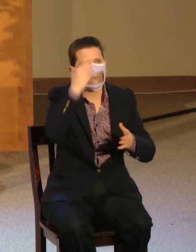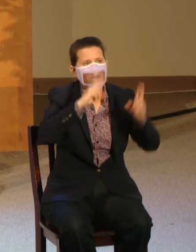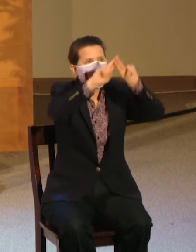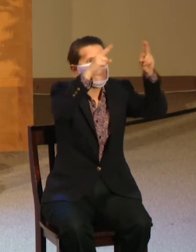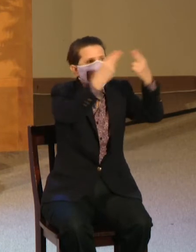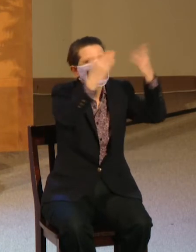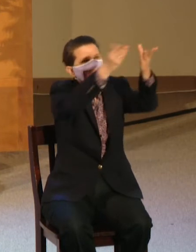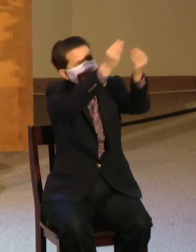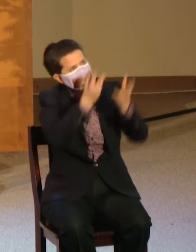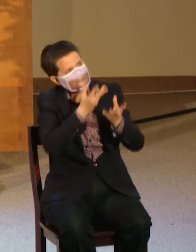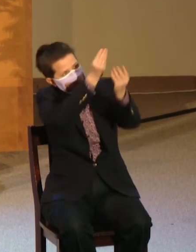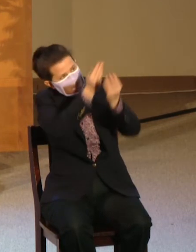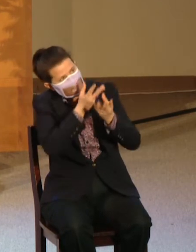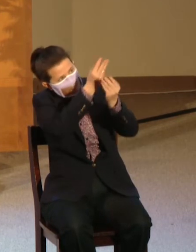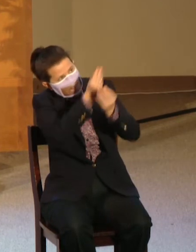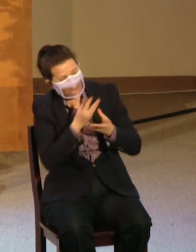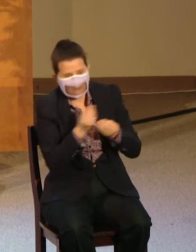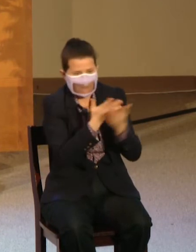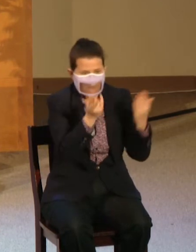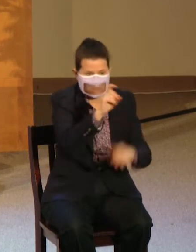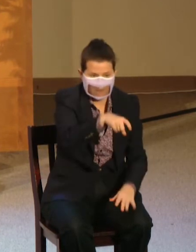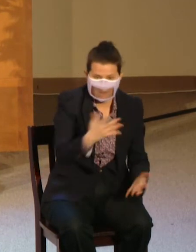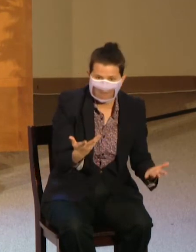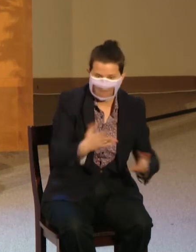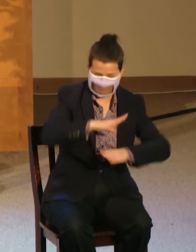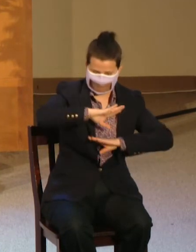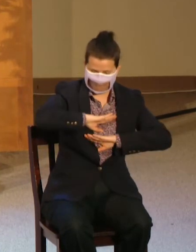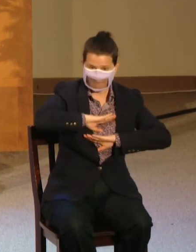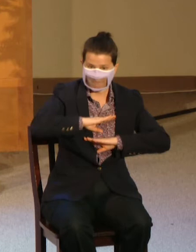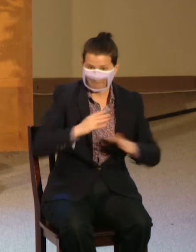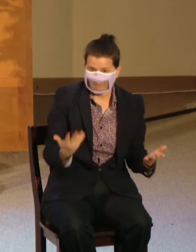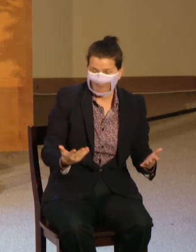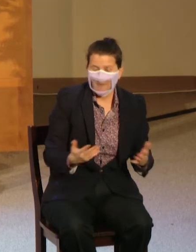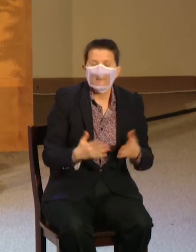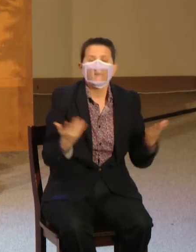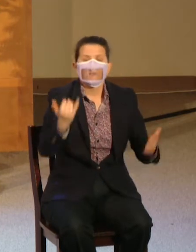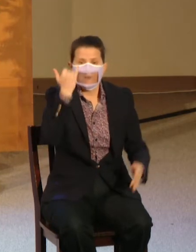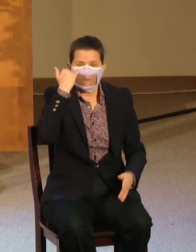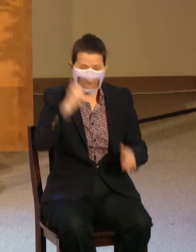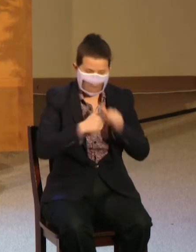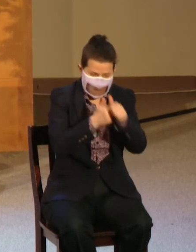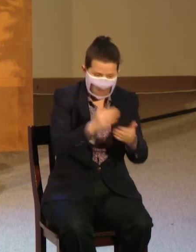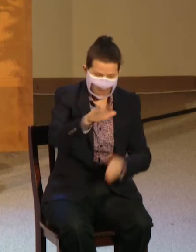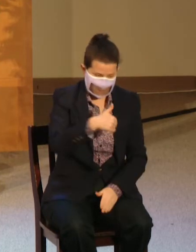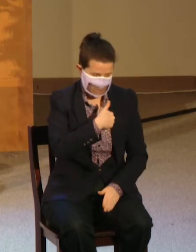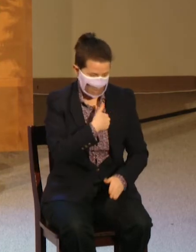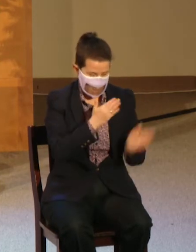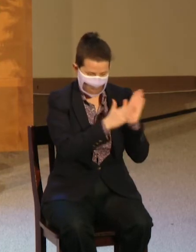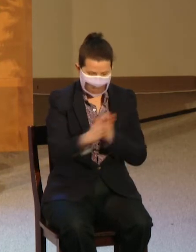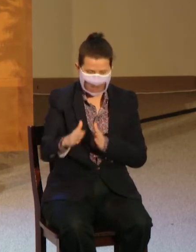us. When you're following your soul's plan and investing in your spiritual journey, God